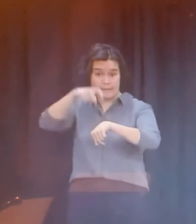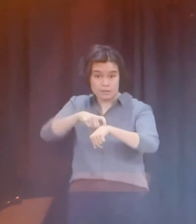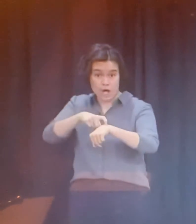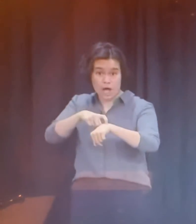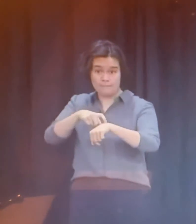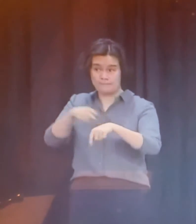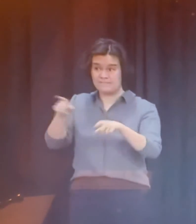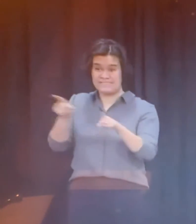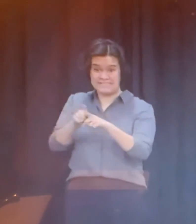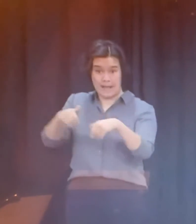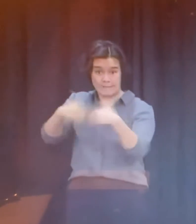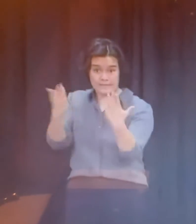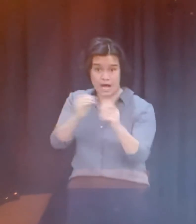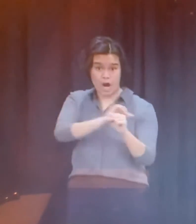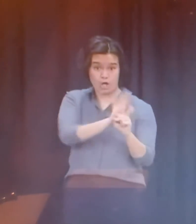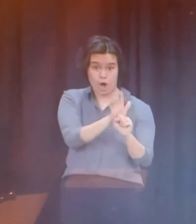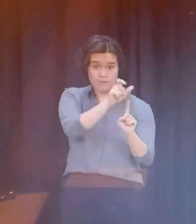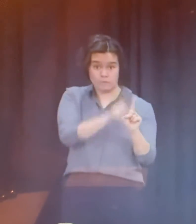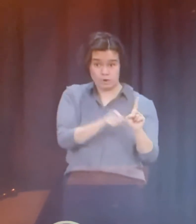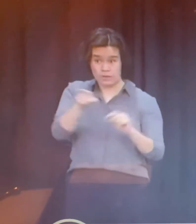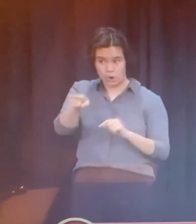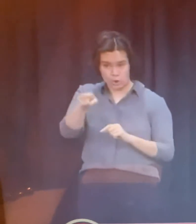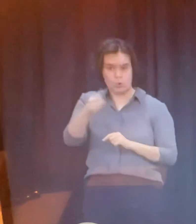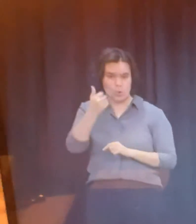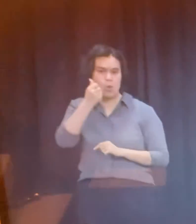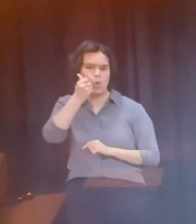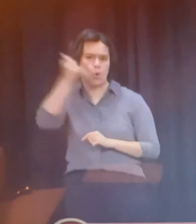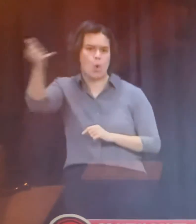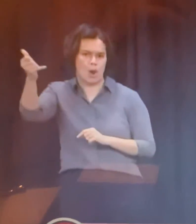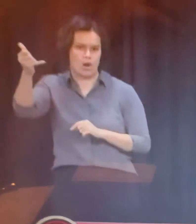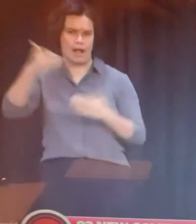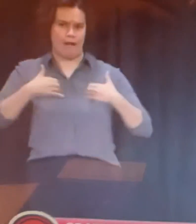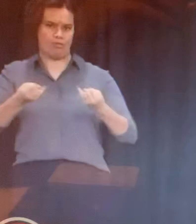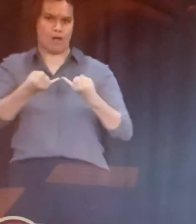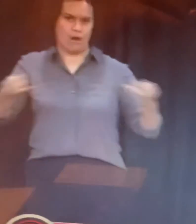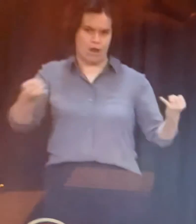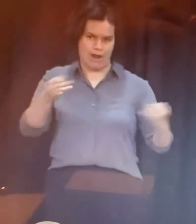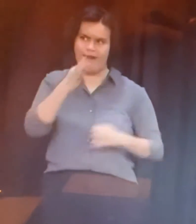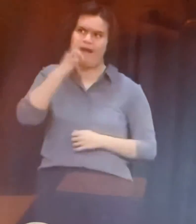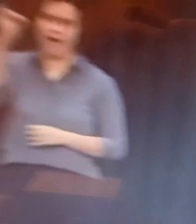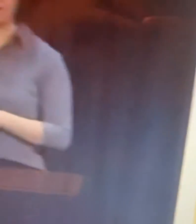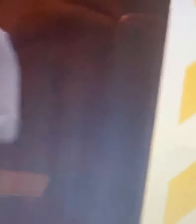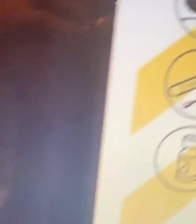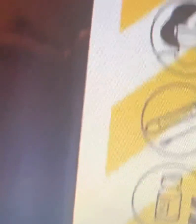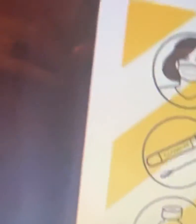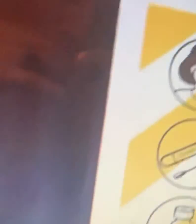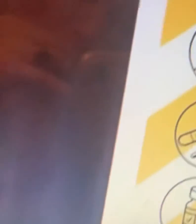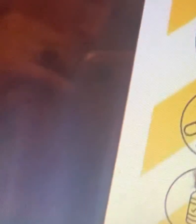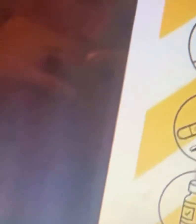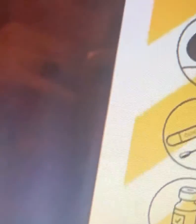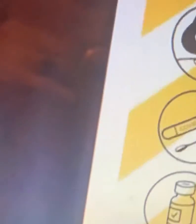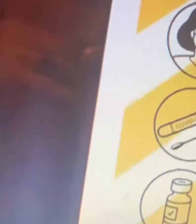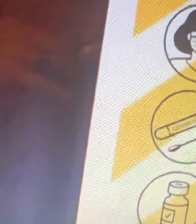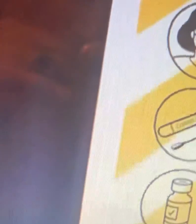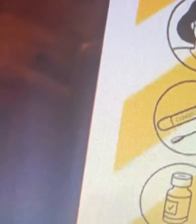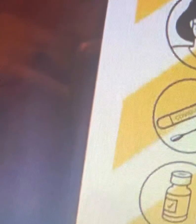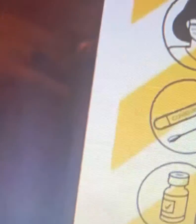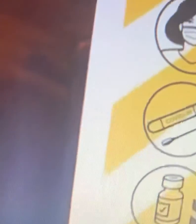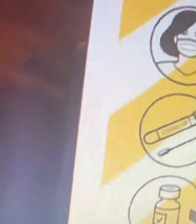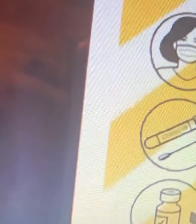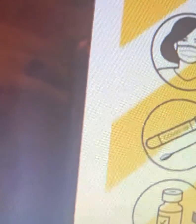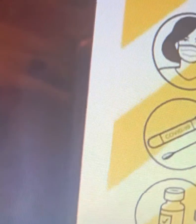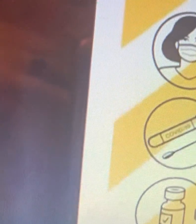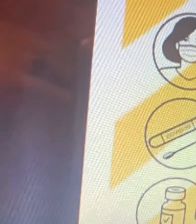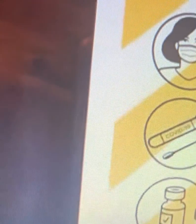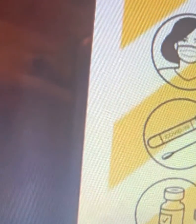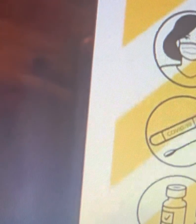and call Healthline for advice on testing. As you call Healthline for advice on testing, rather than just going out to